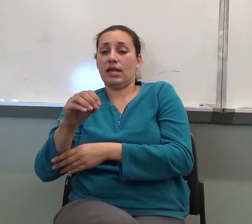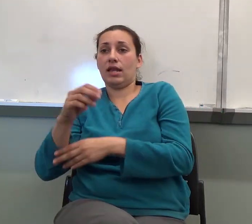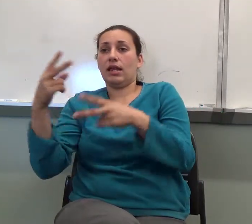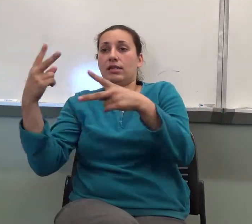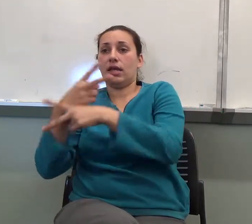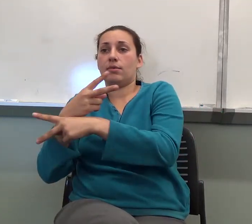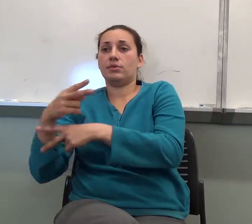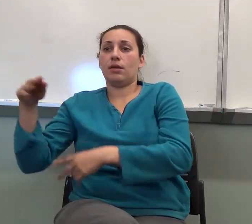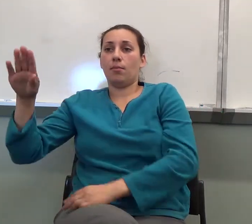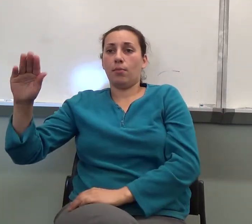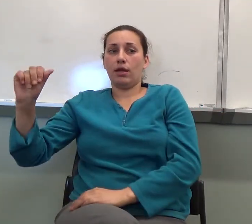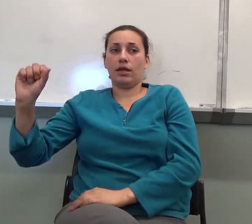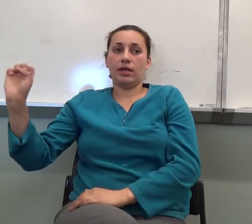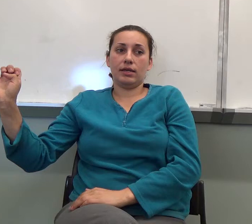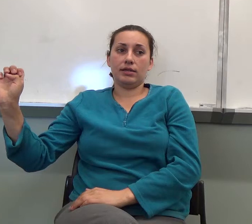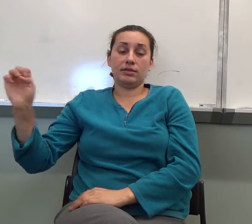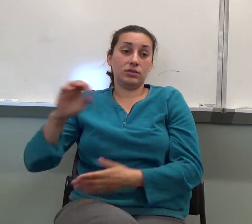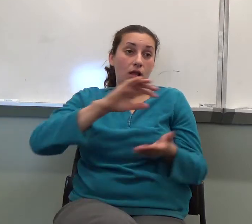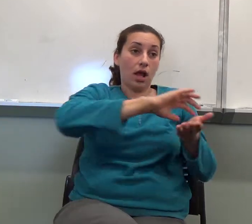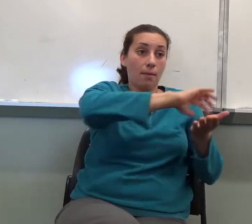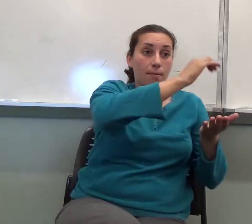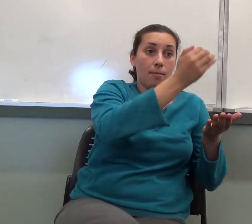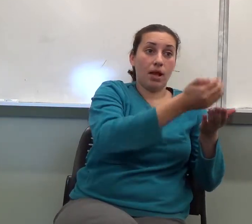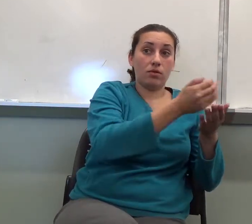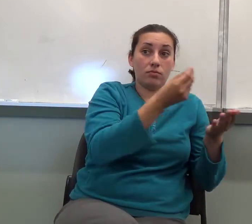amount of commission